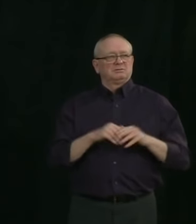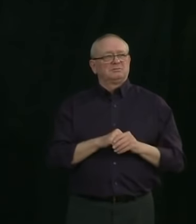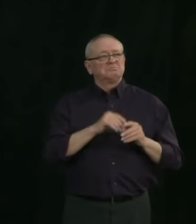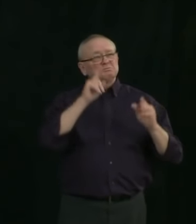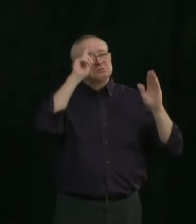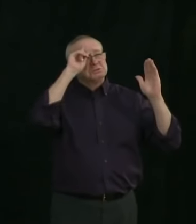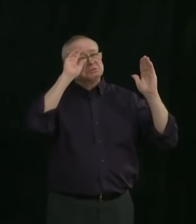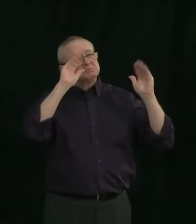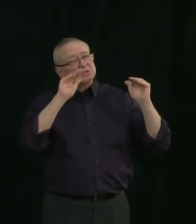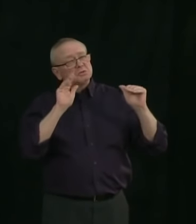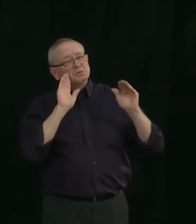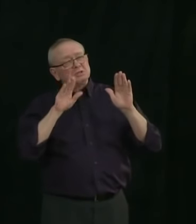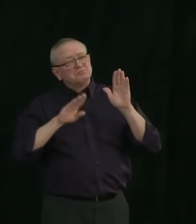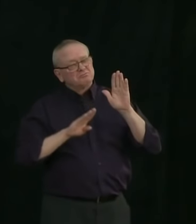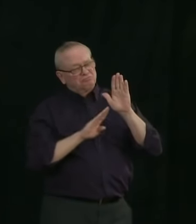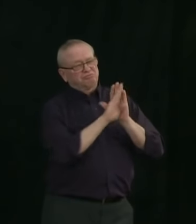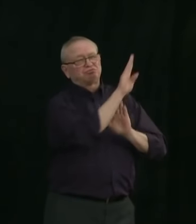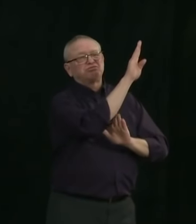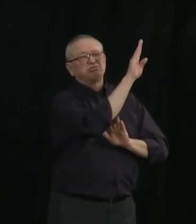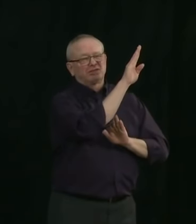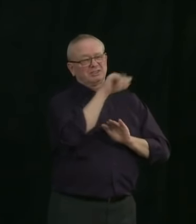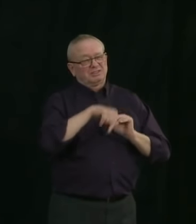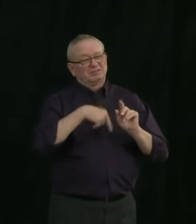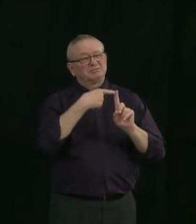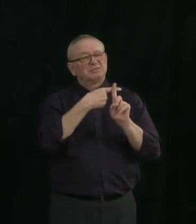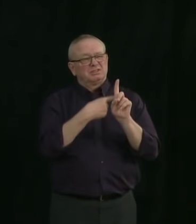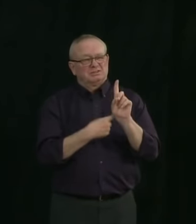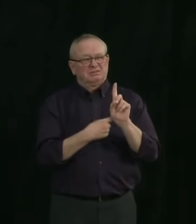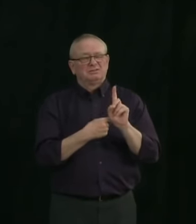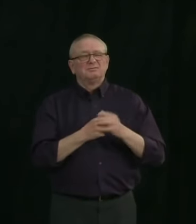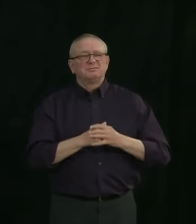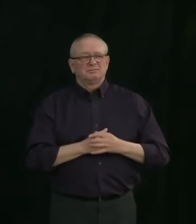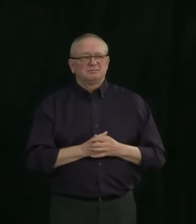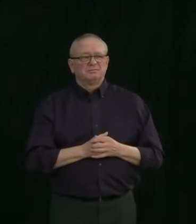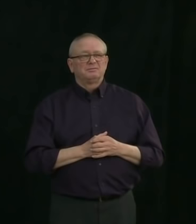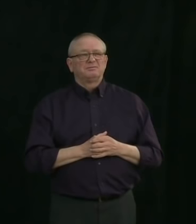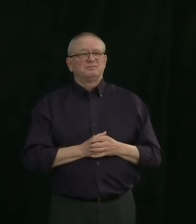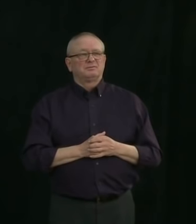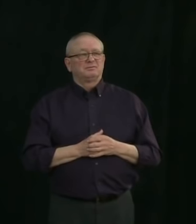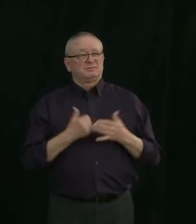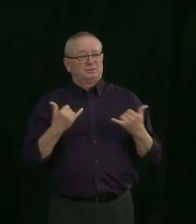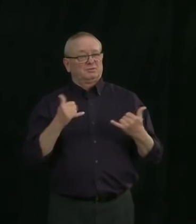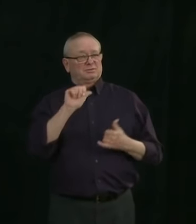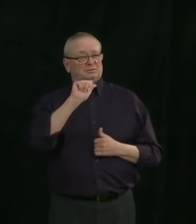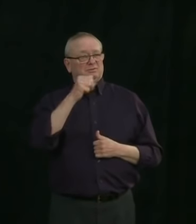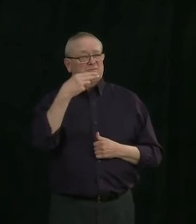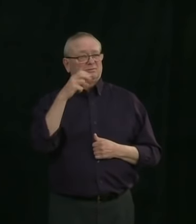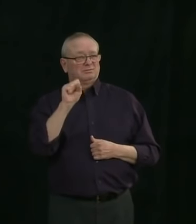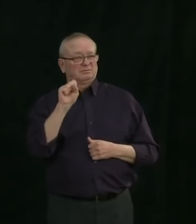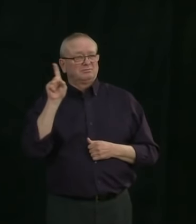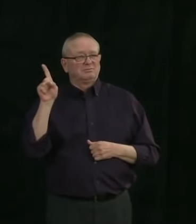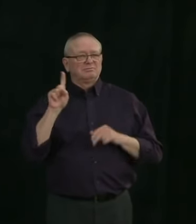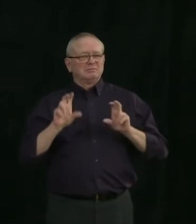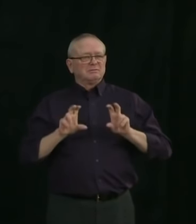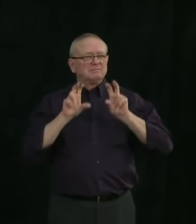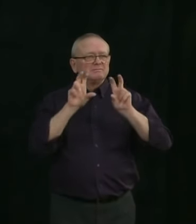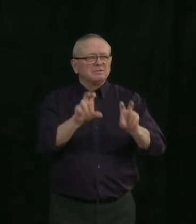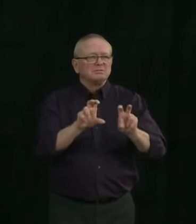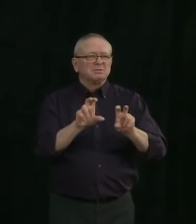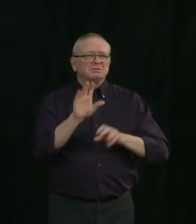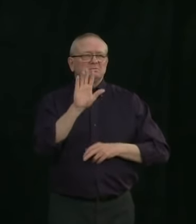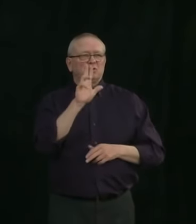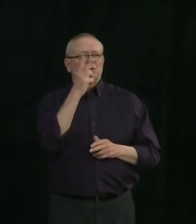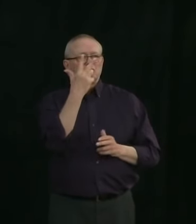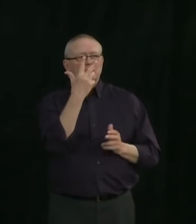COVID-19 cases in our province. AHS is investing approximately $3 million to quickly turn the structure into a site